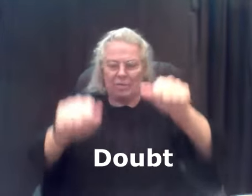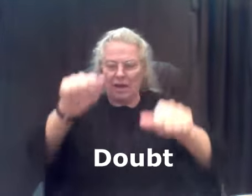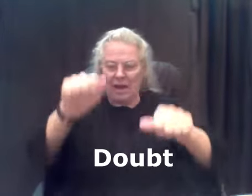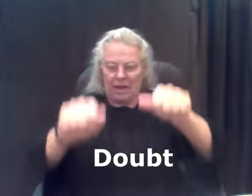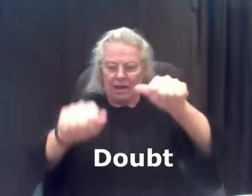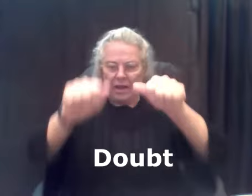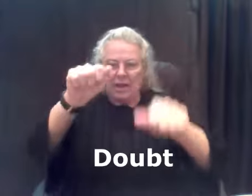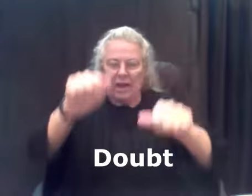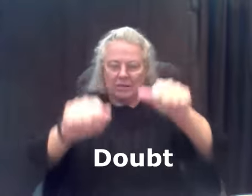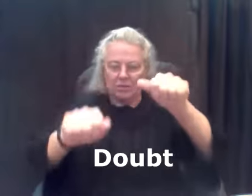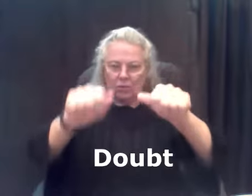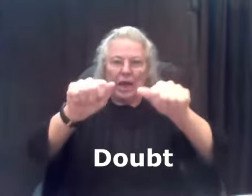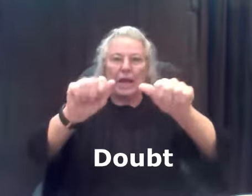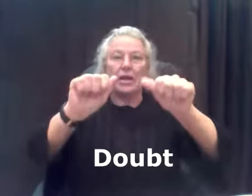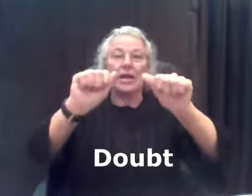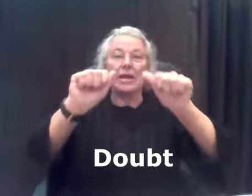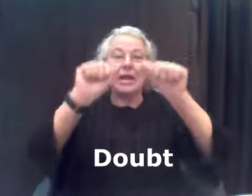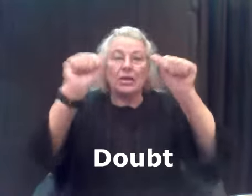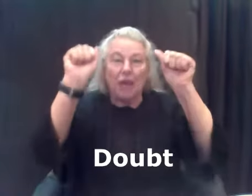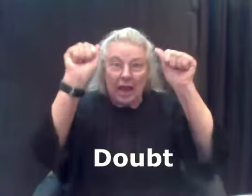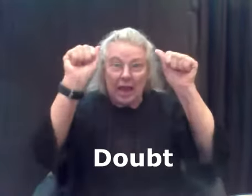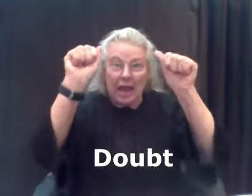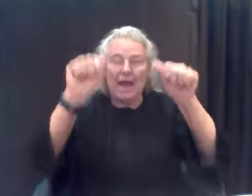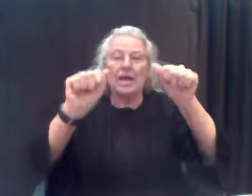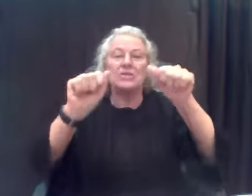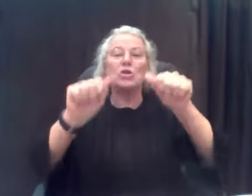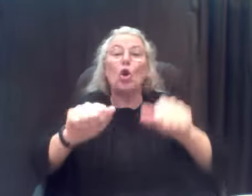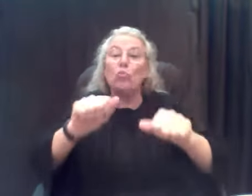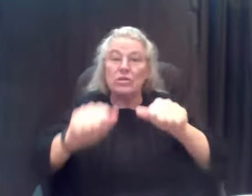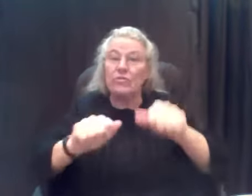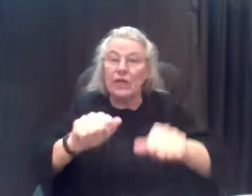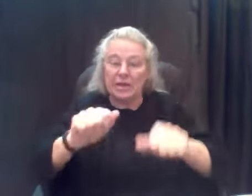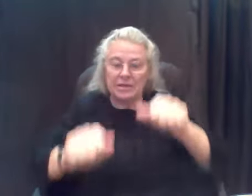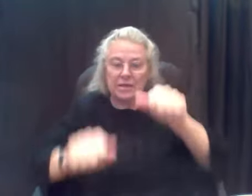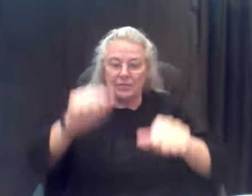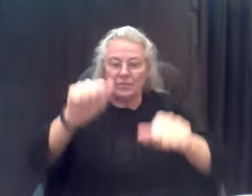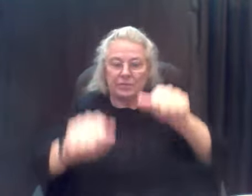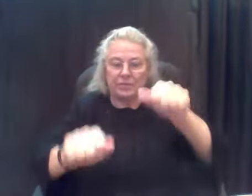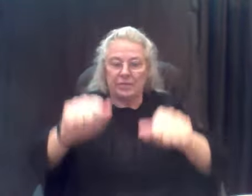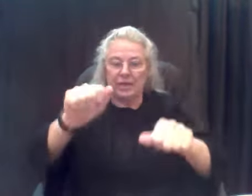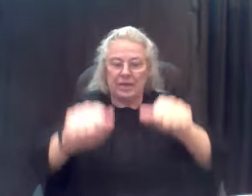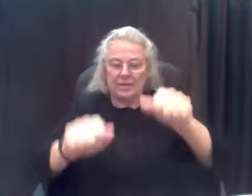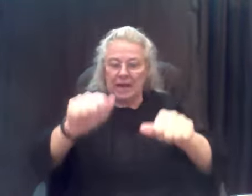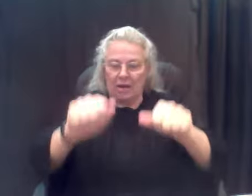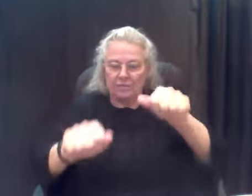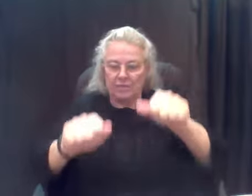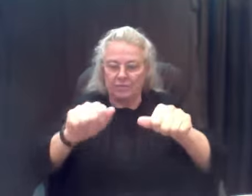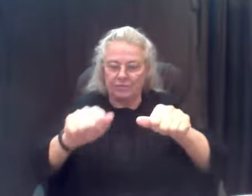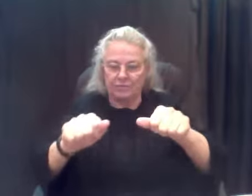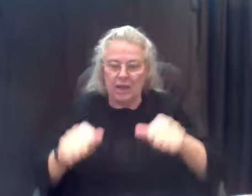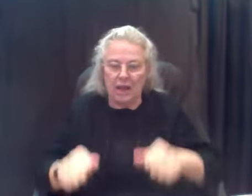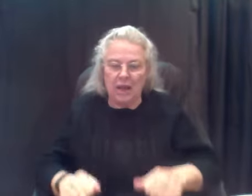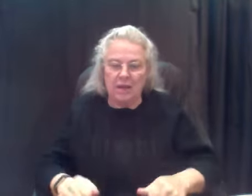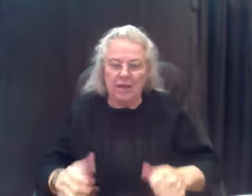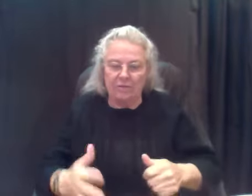head. And so, and again, A hand's closed fist. Doubt. Now,